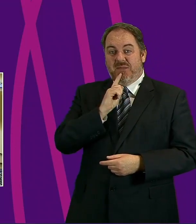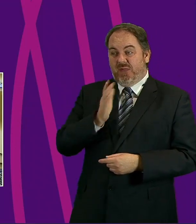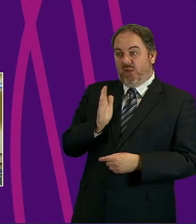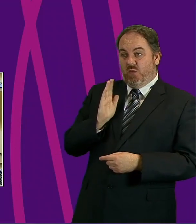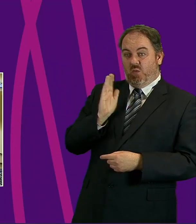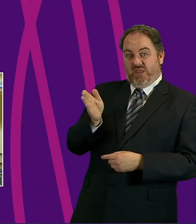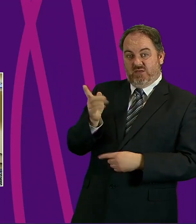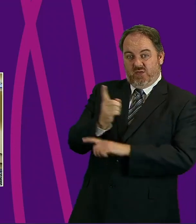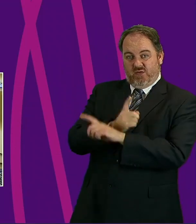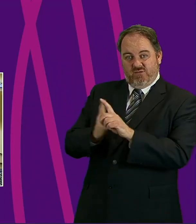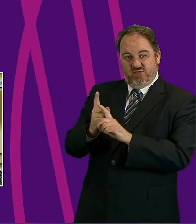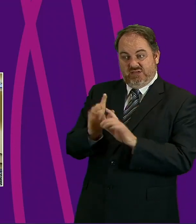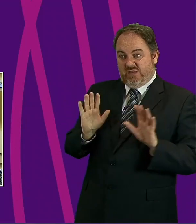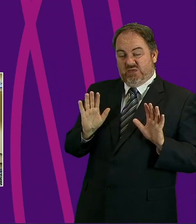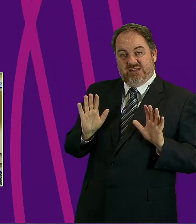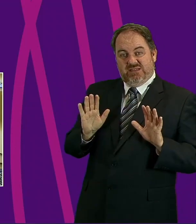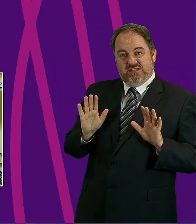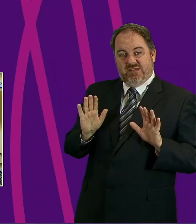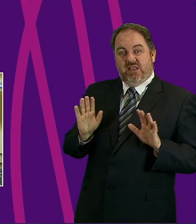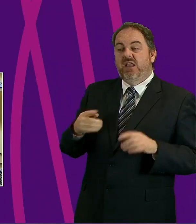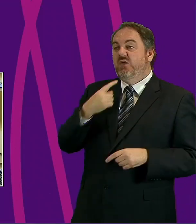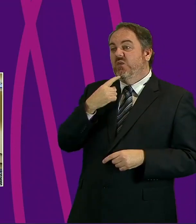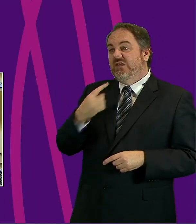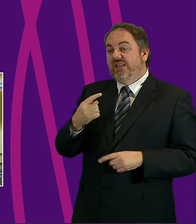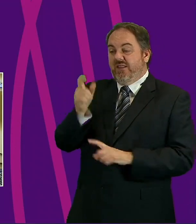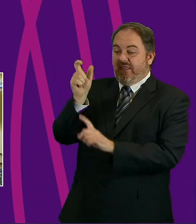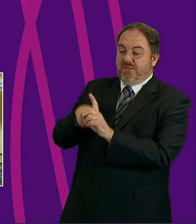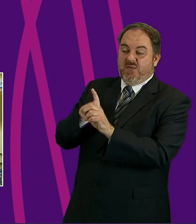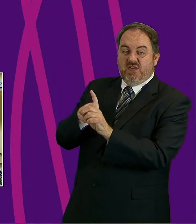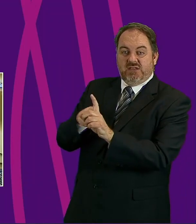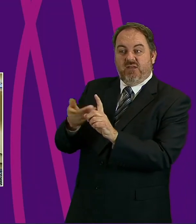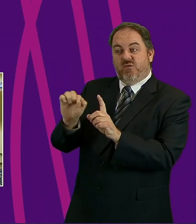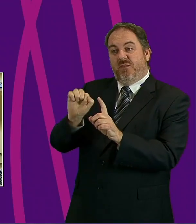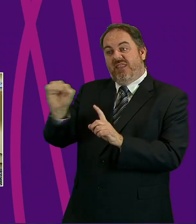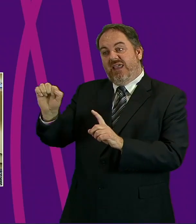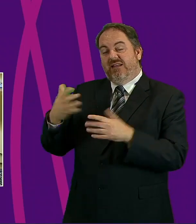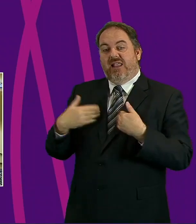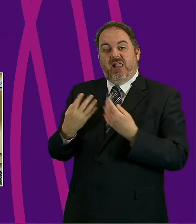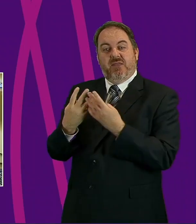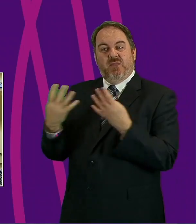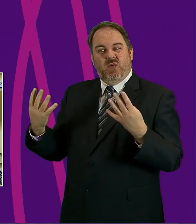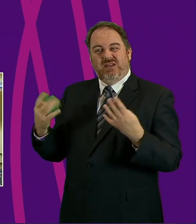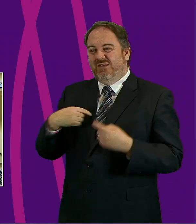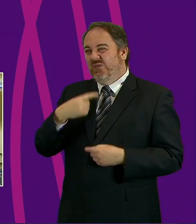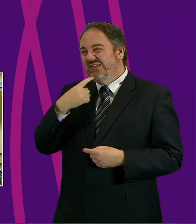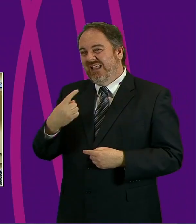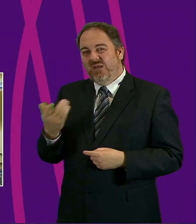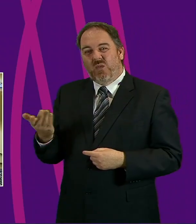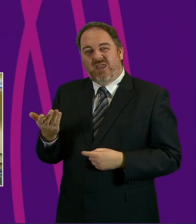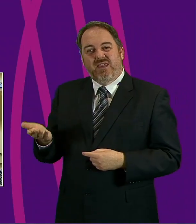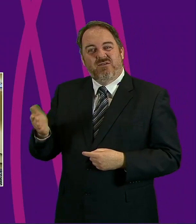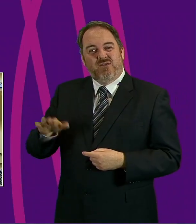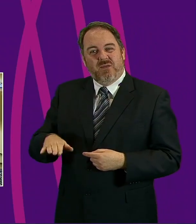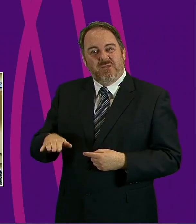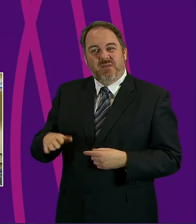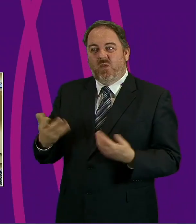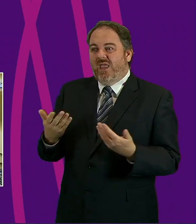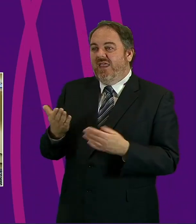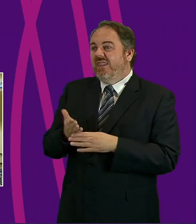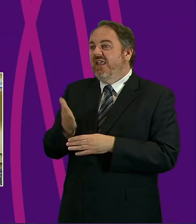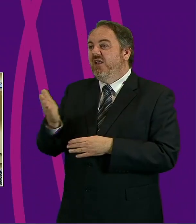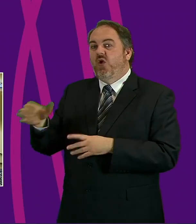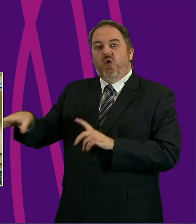when we reported, as we did, that ex-patient from Y Health Board had been confirmed, had we also said where that person had